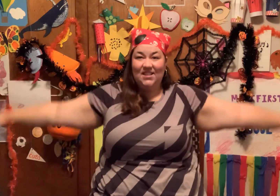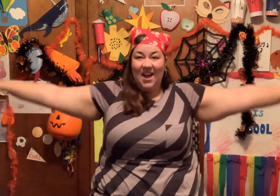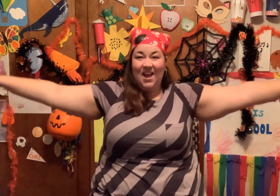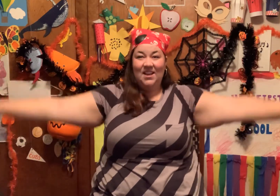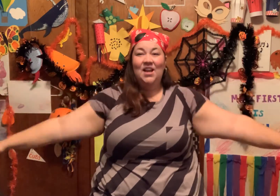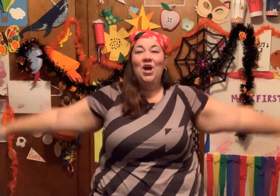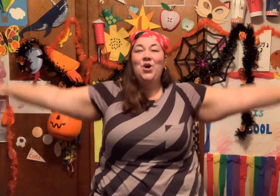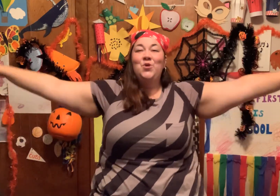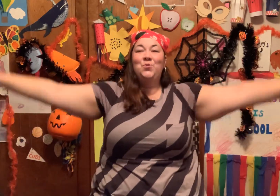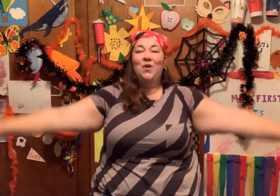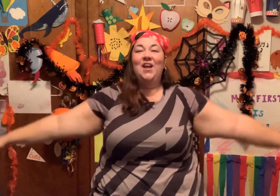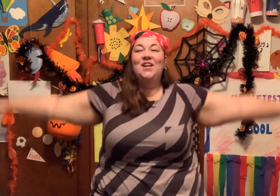10.